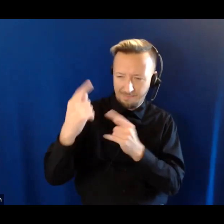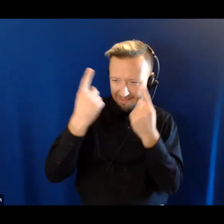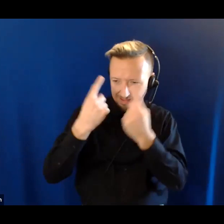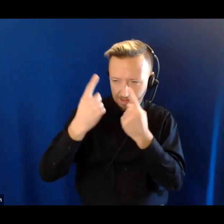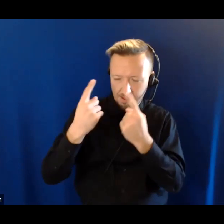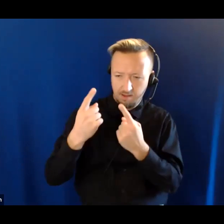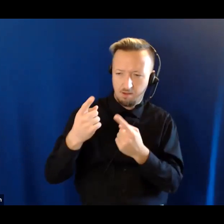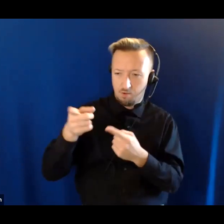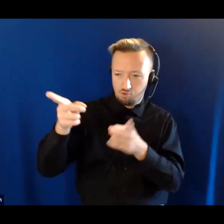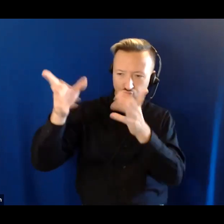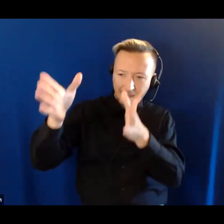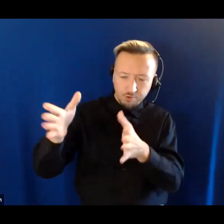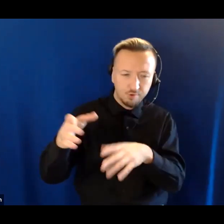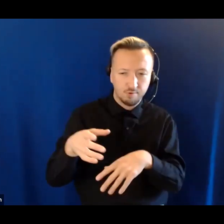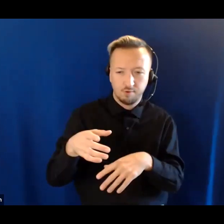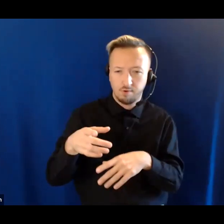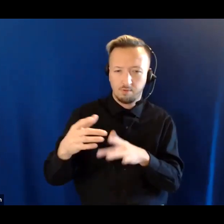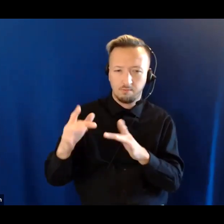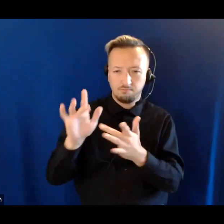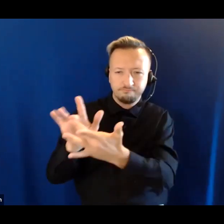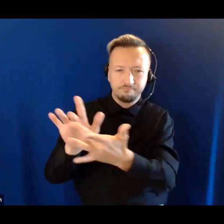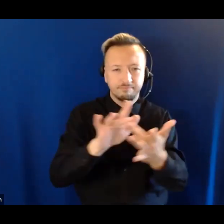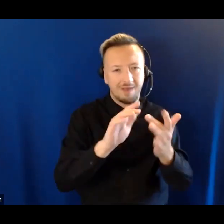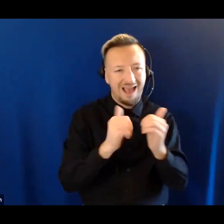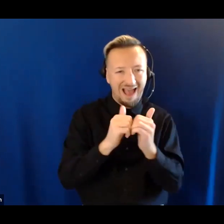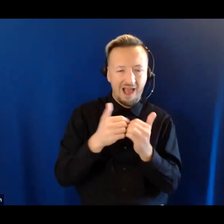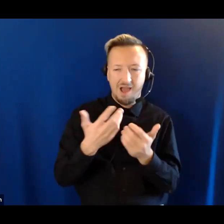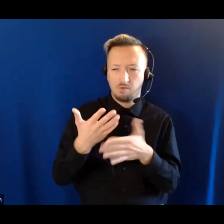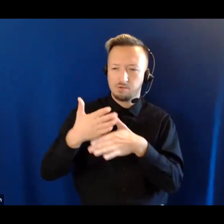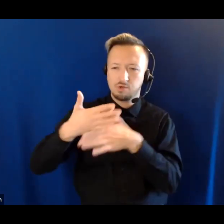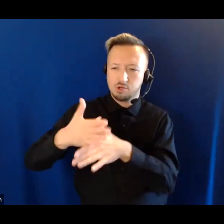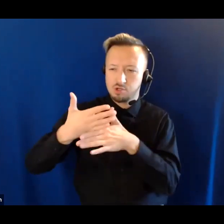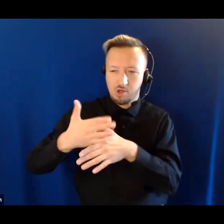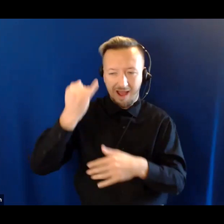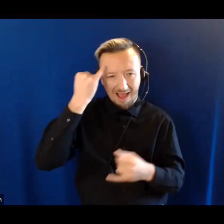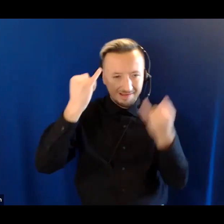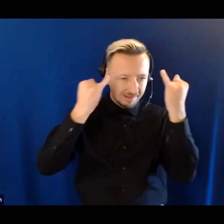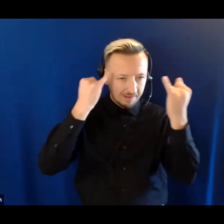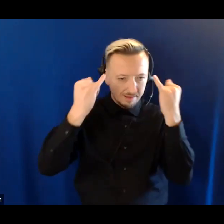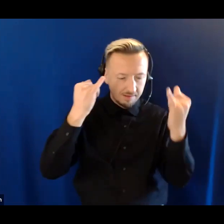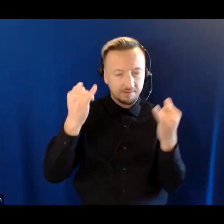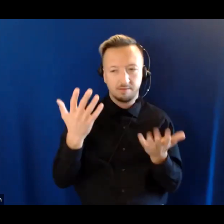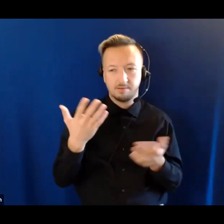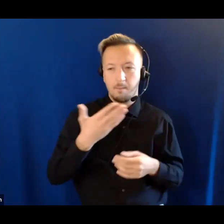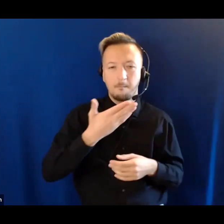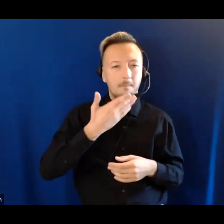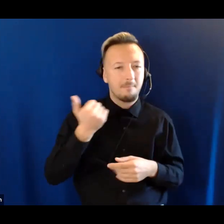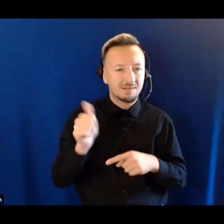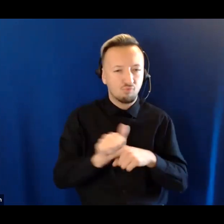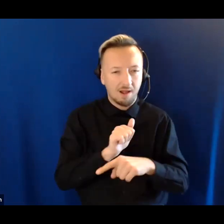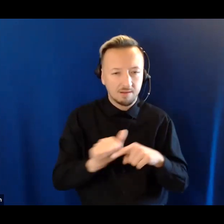the movement to share ideas and best practices